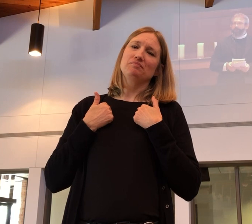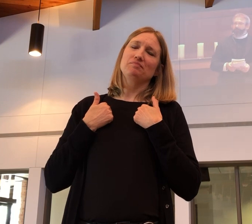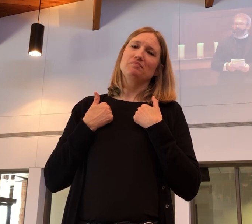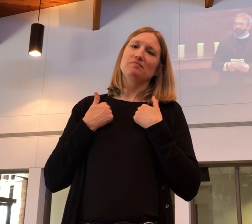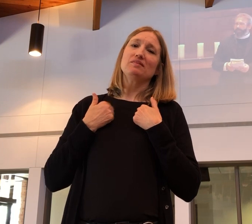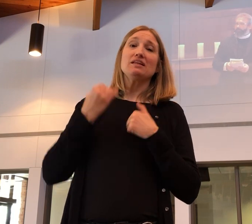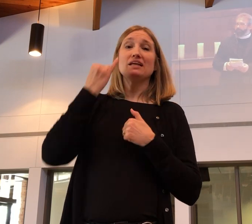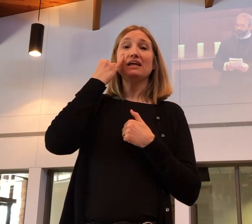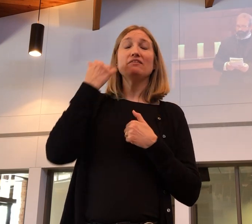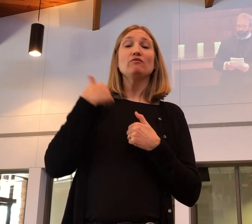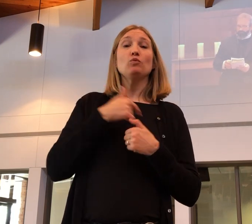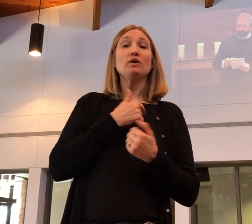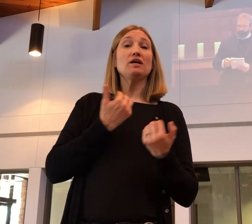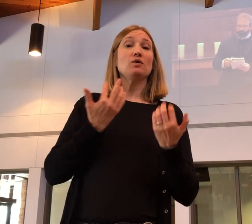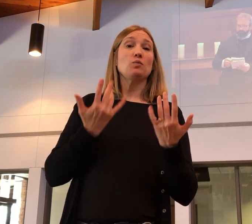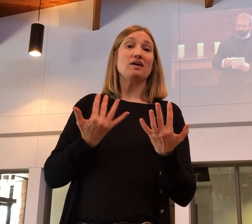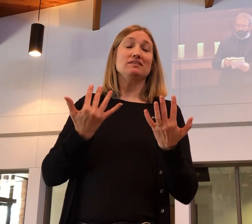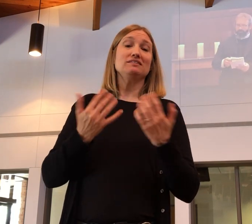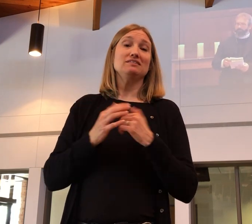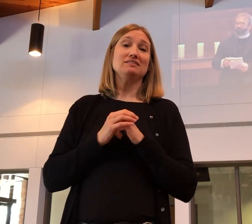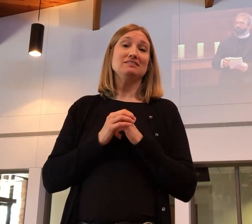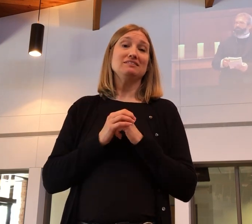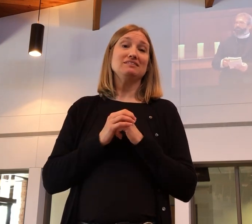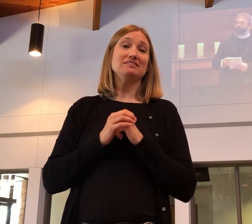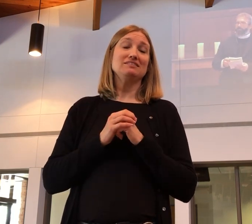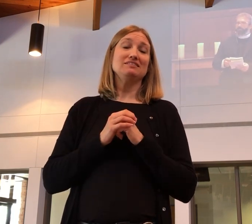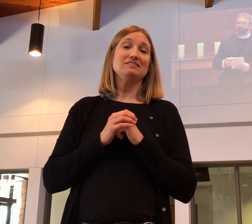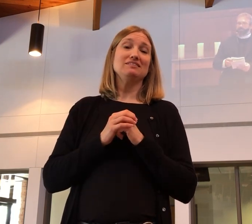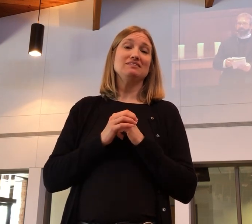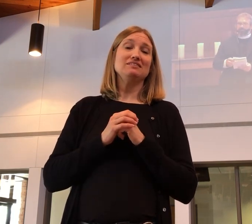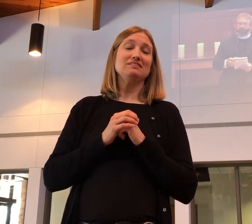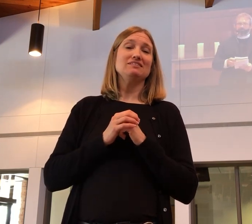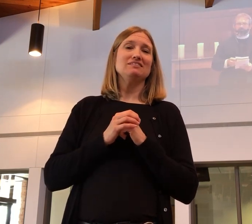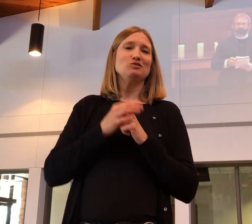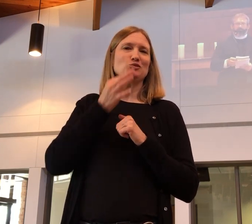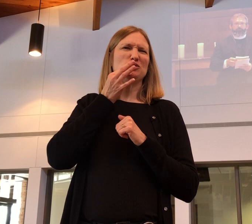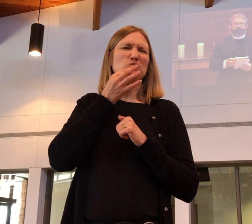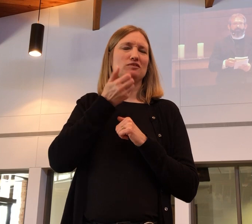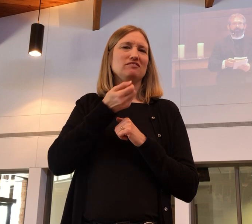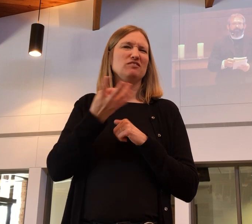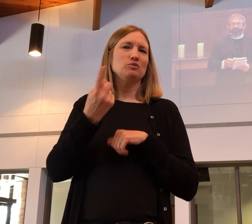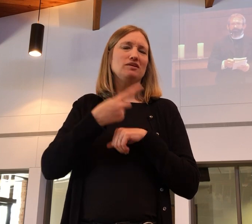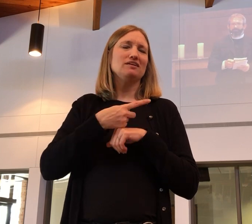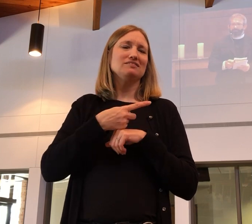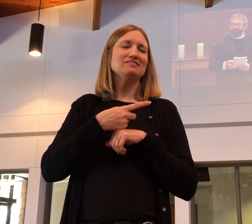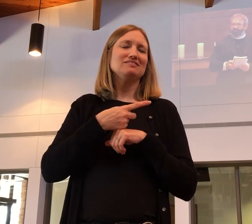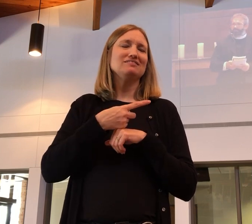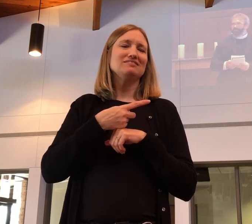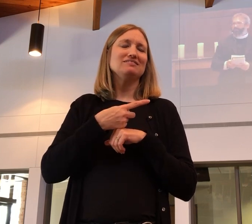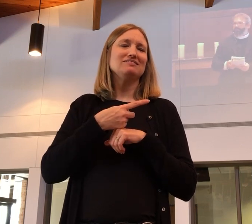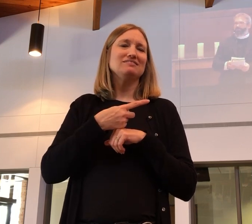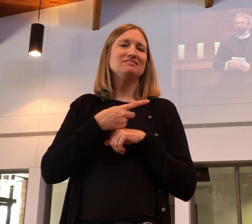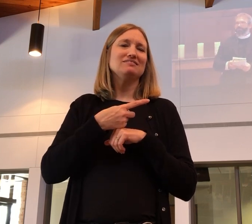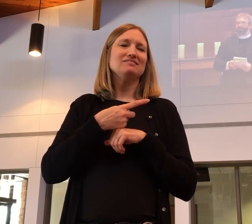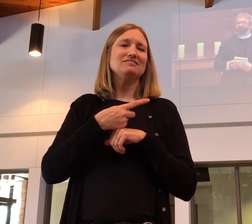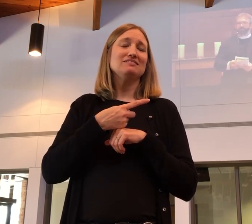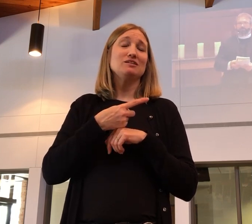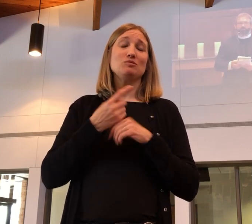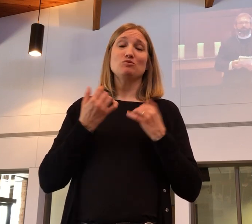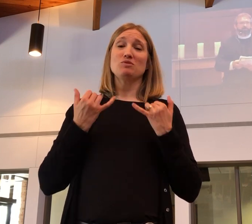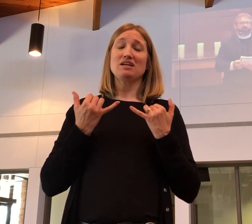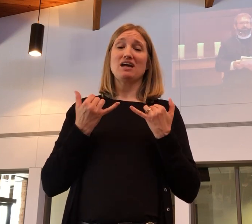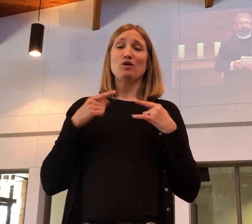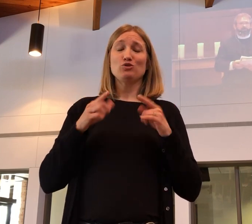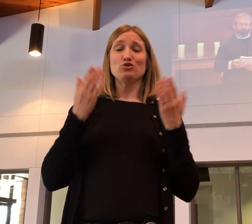We wait for that word in just a couple days as we sit here in the midst of